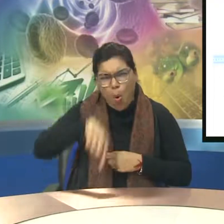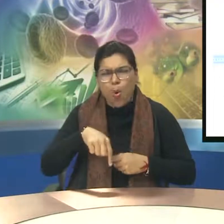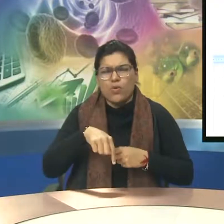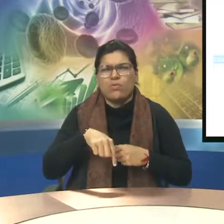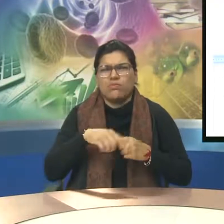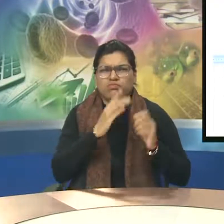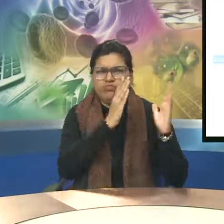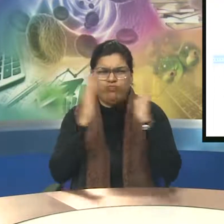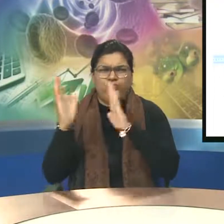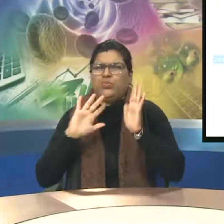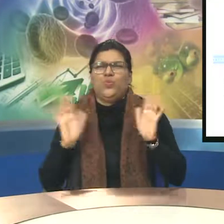indent